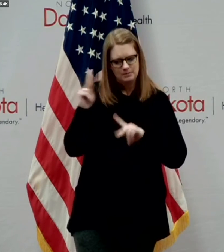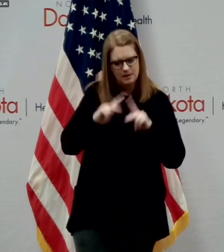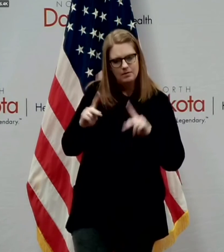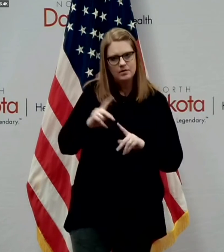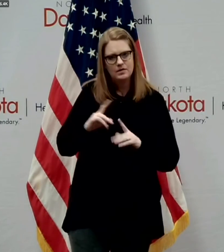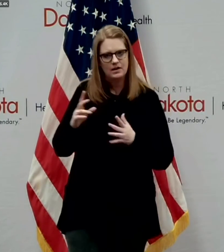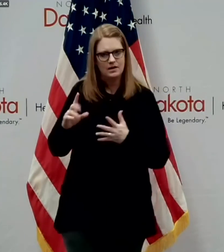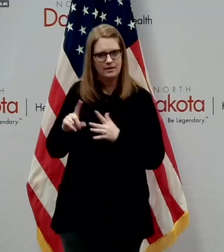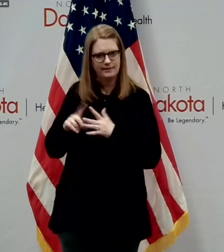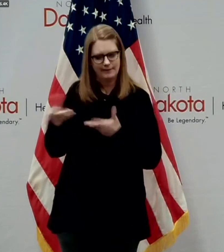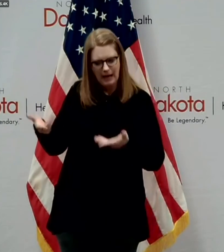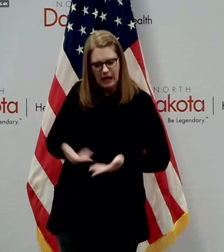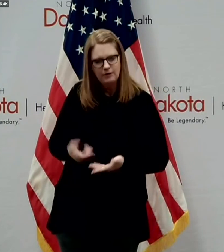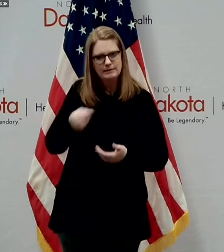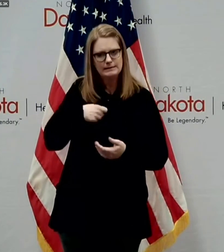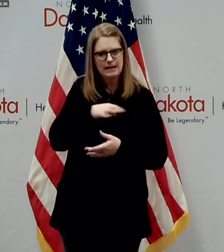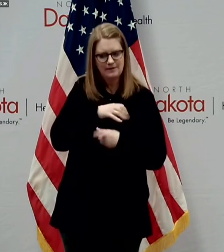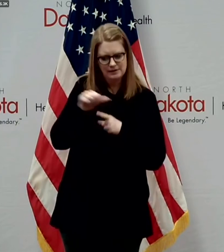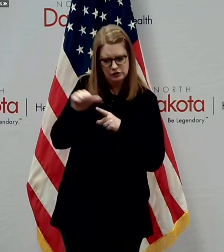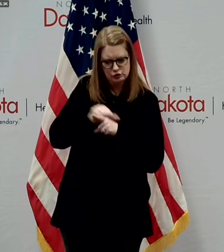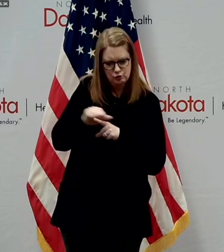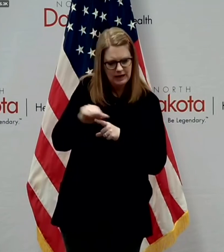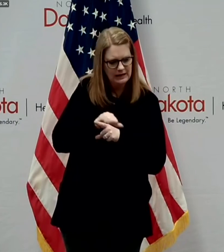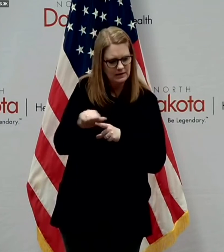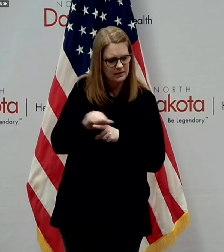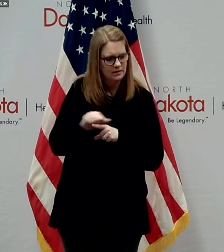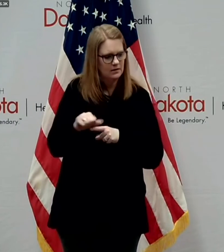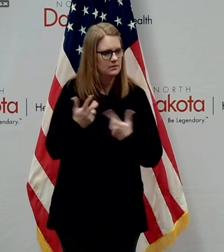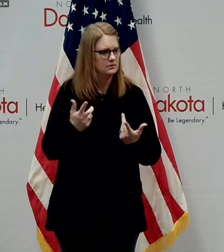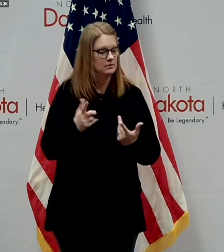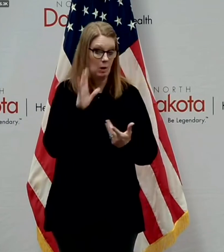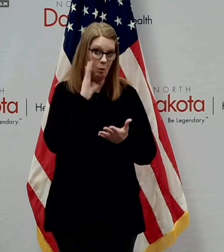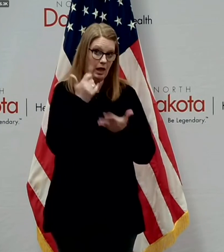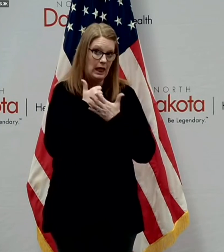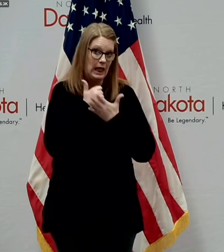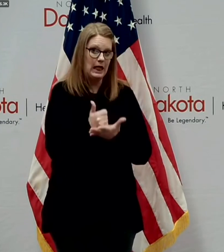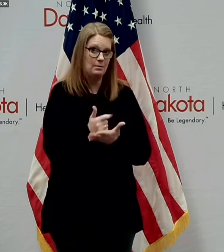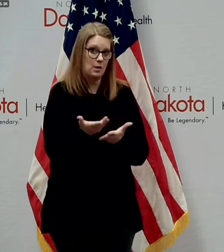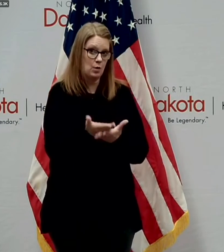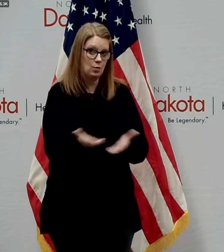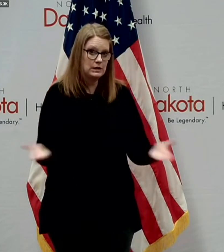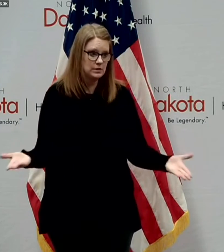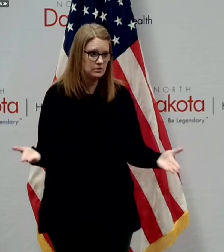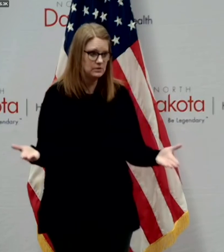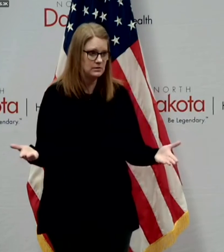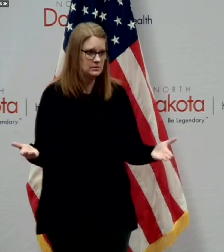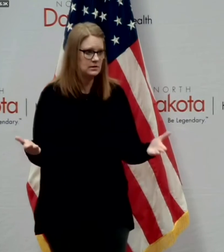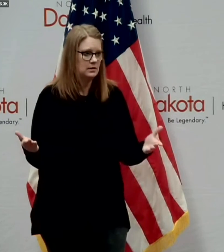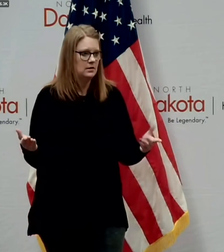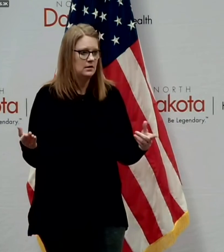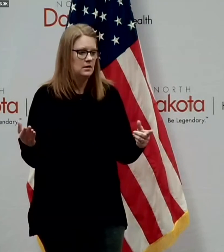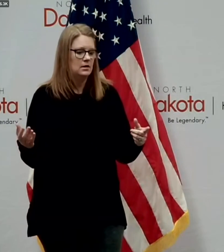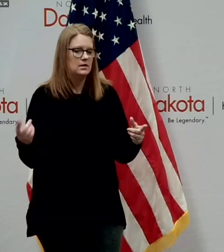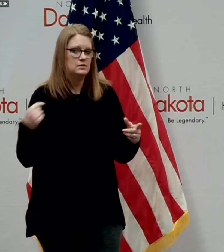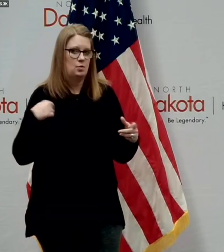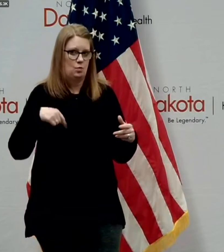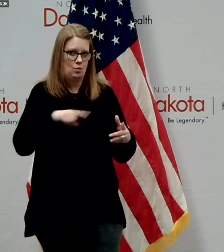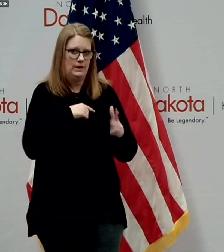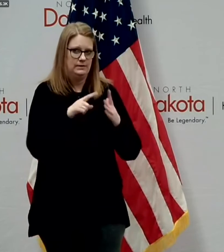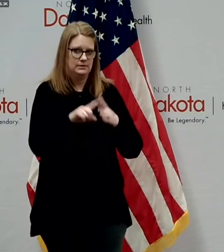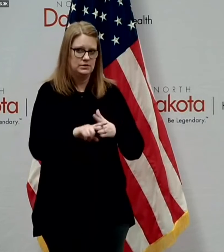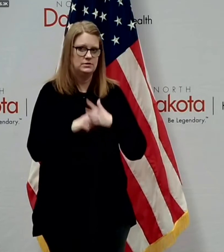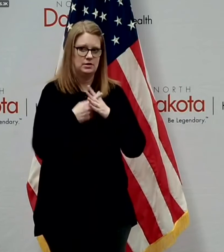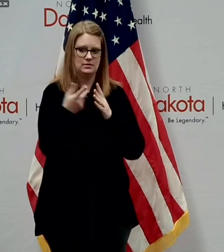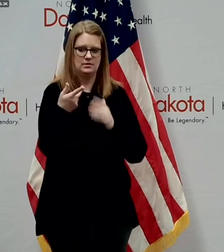trained up, so I think that will in some ways help our resources, because as we went into the pandemic,